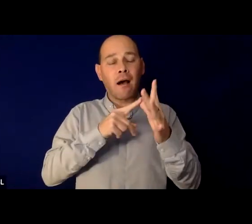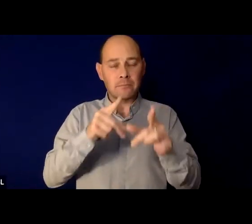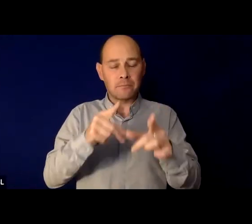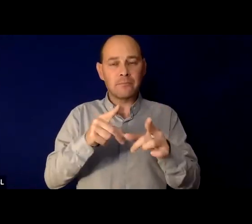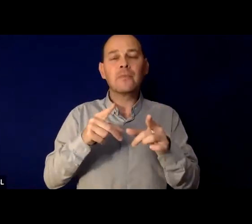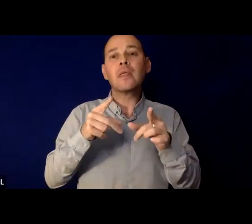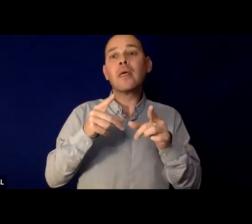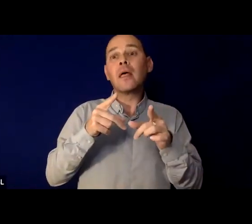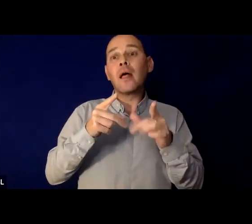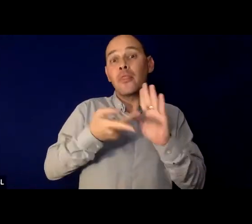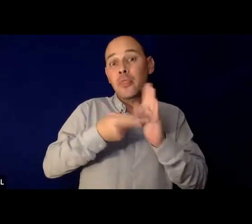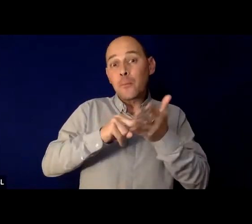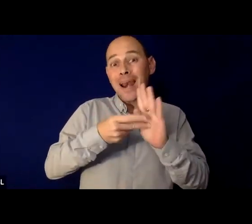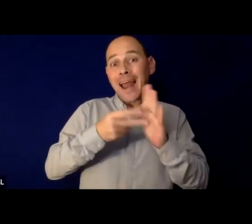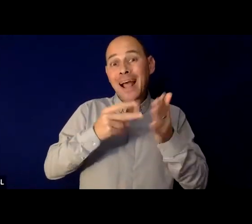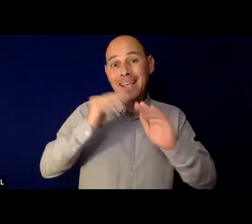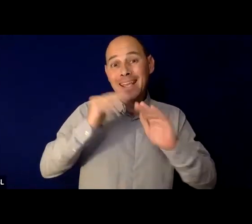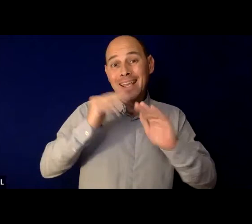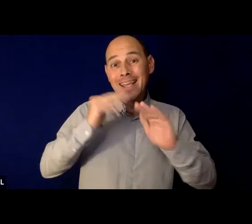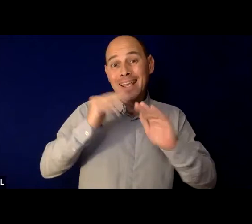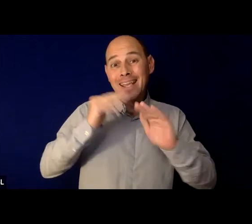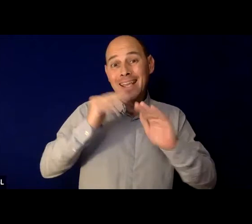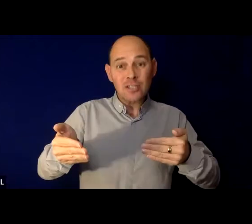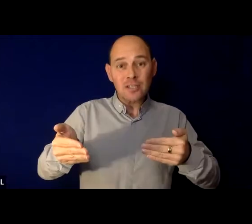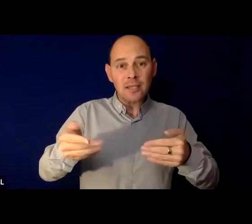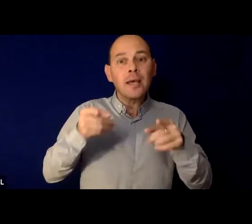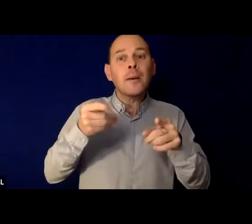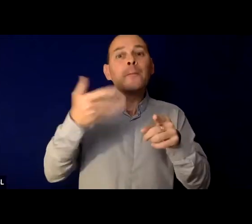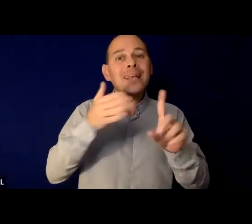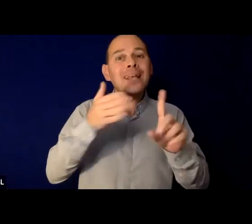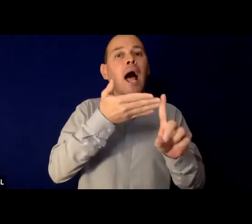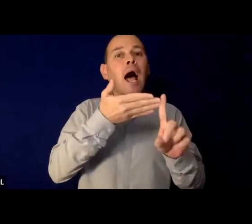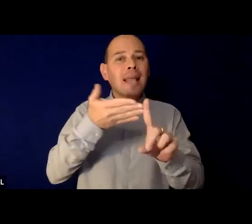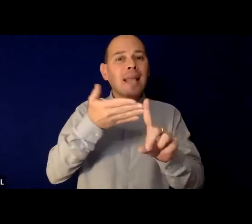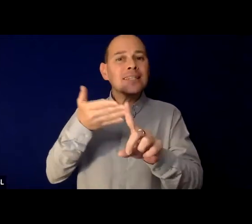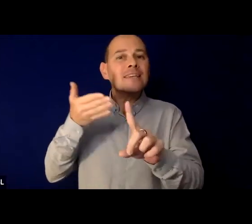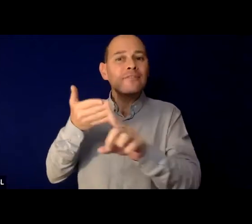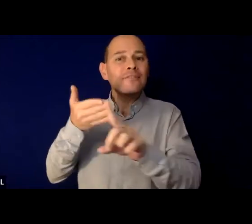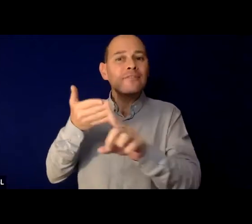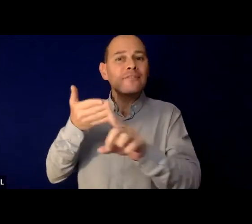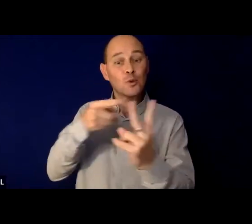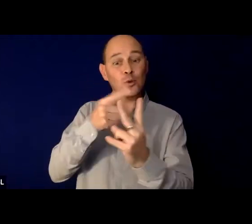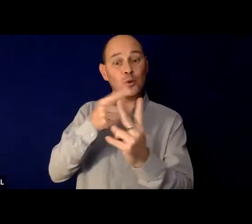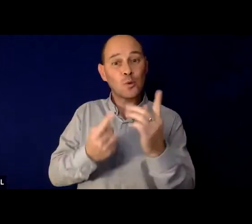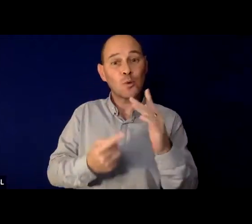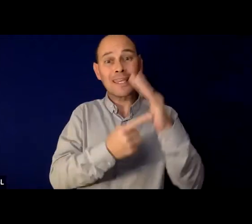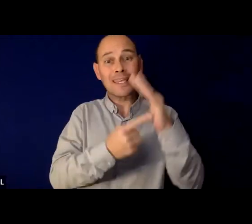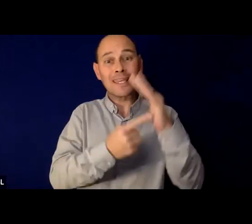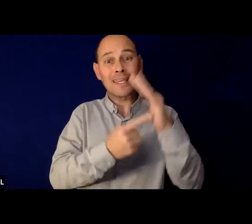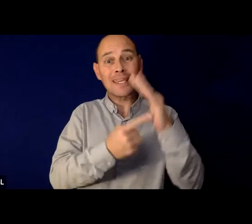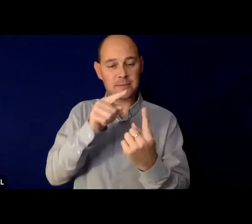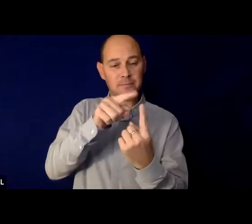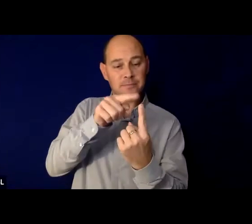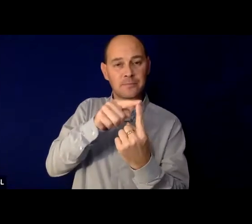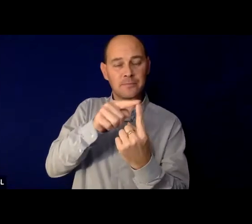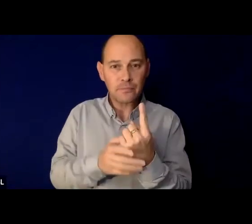planning stage of the ATAC, we have been able to identify two key things. First,